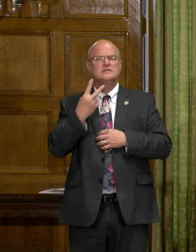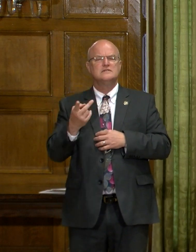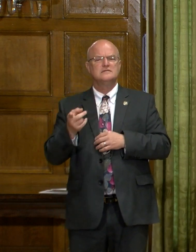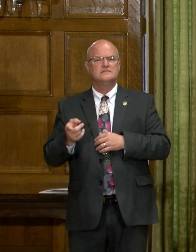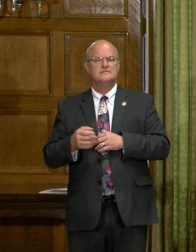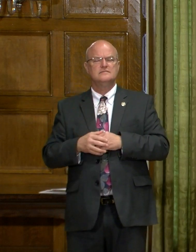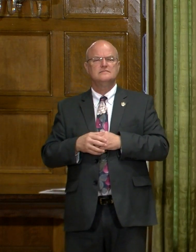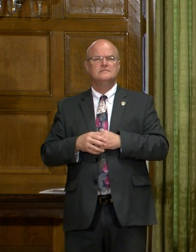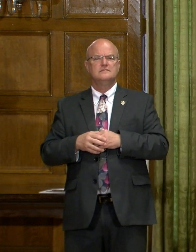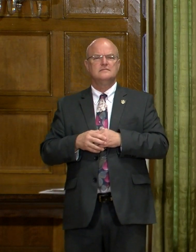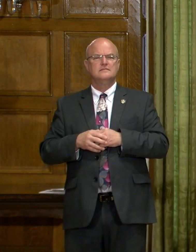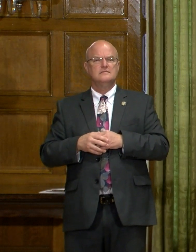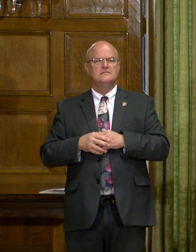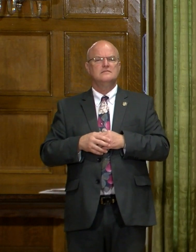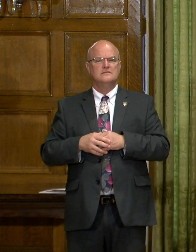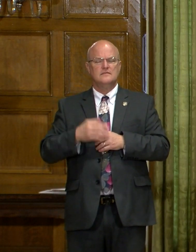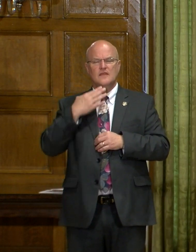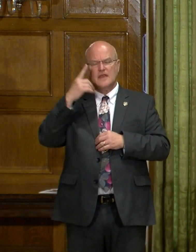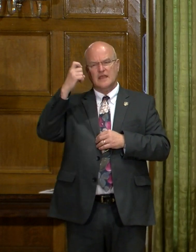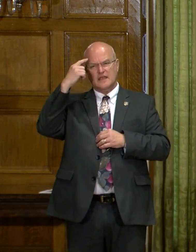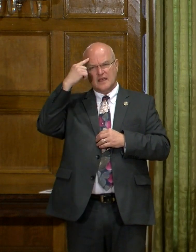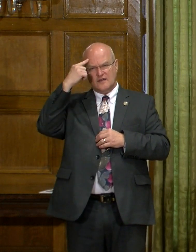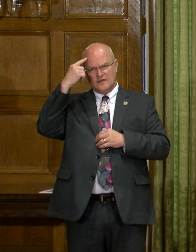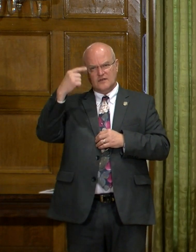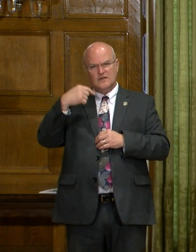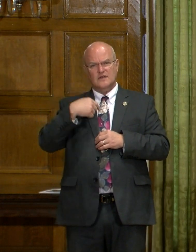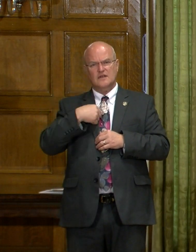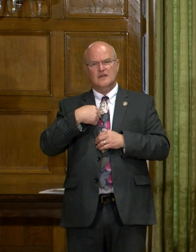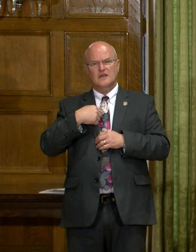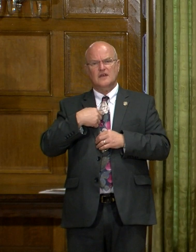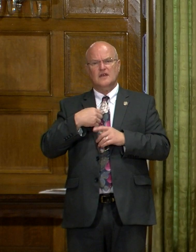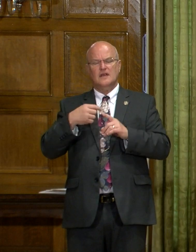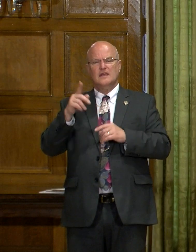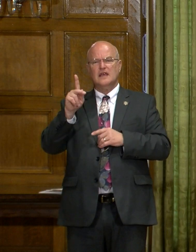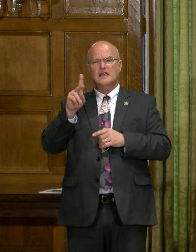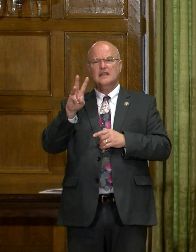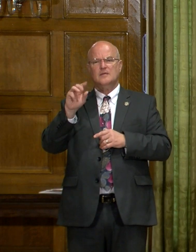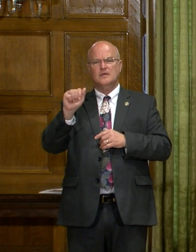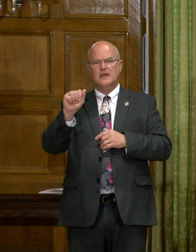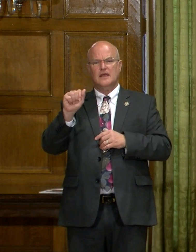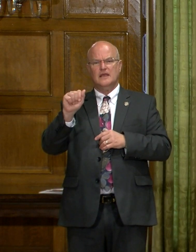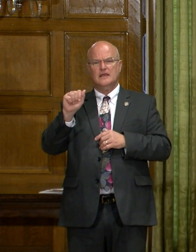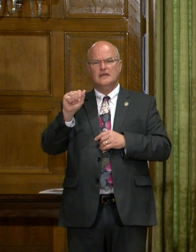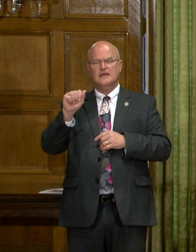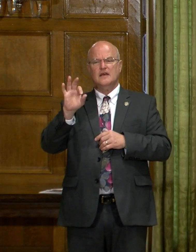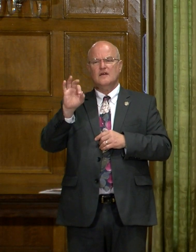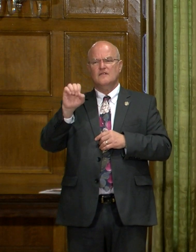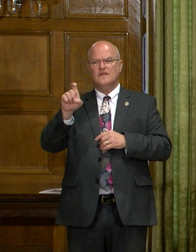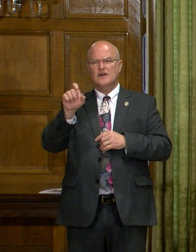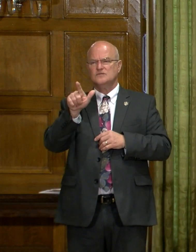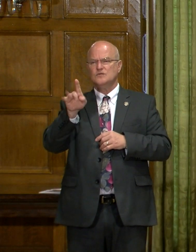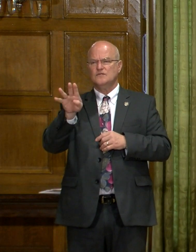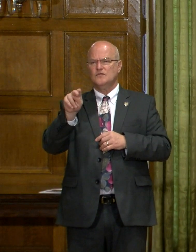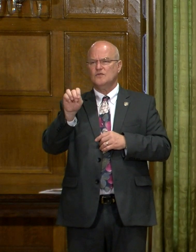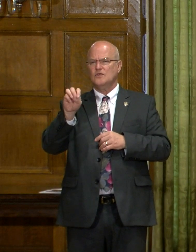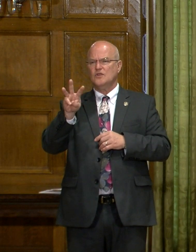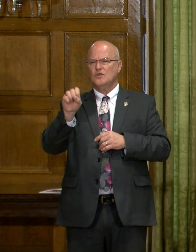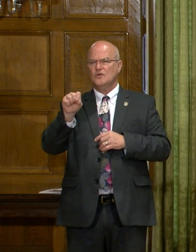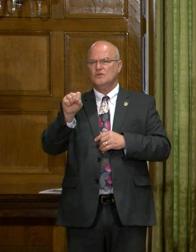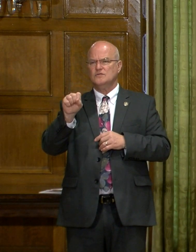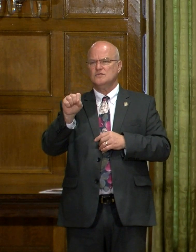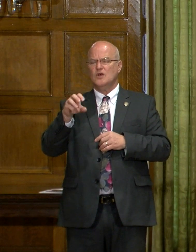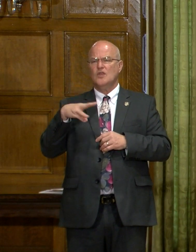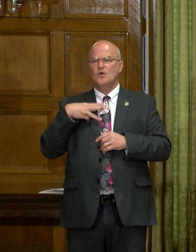voice. Yes, thank you, Governor. This is Garrett Ferguson with KWA and Fox 24 News. The Washington